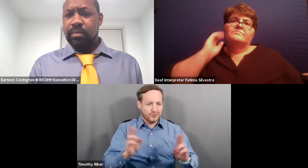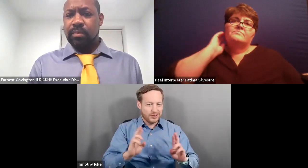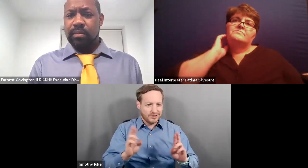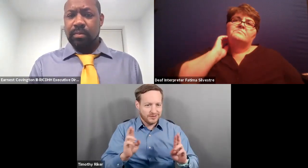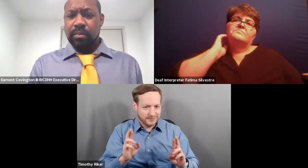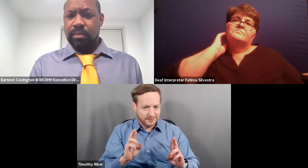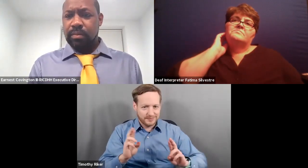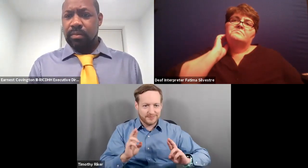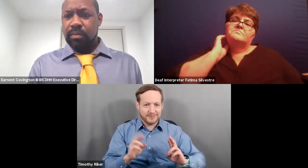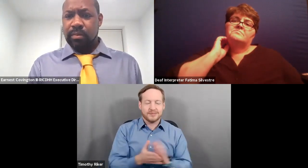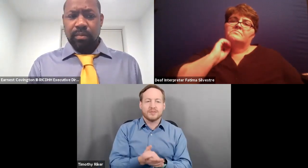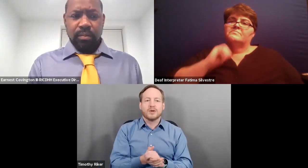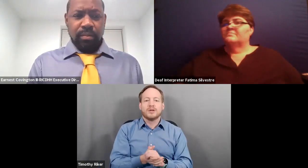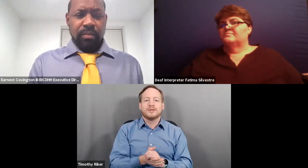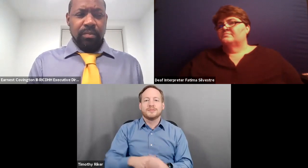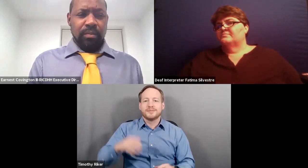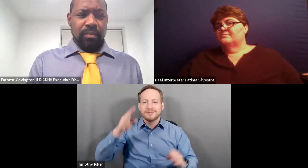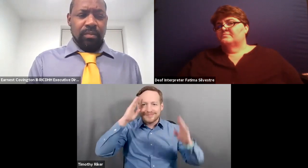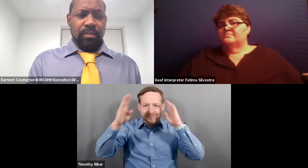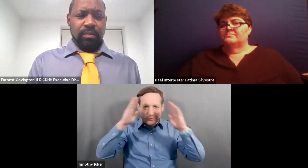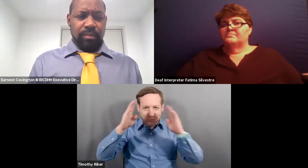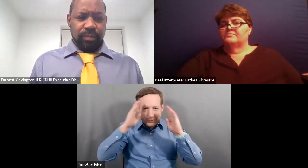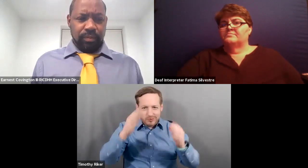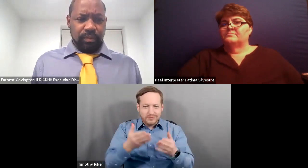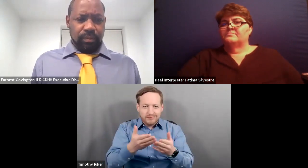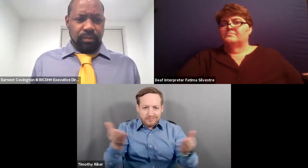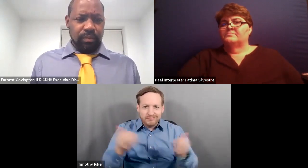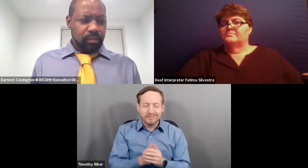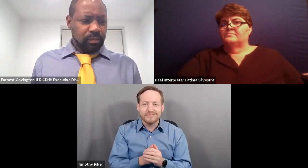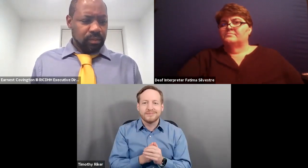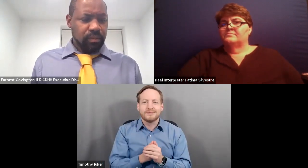off, their videos off, that would be great. Thank you. So Fatima can